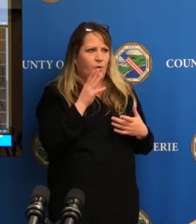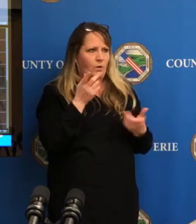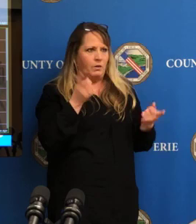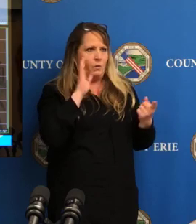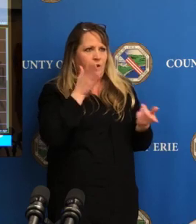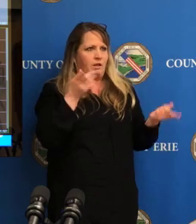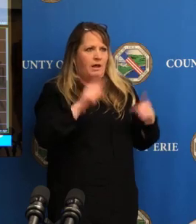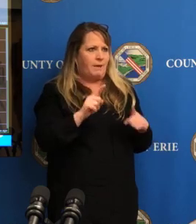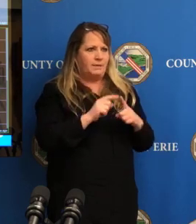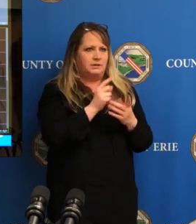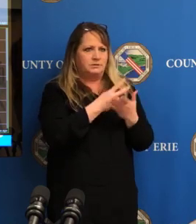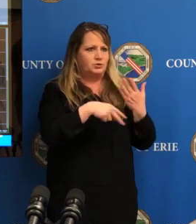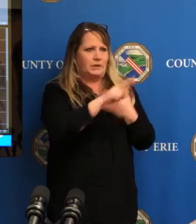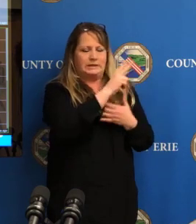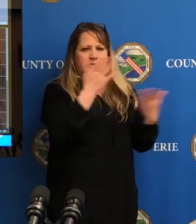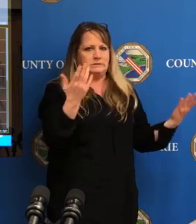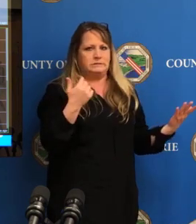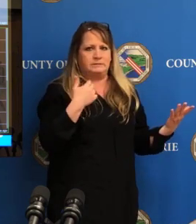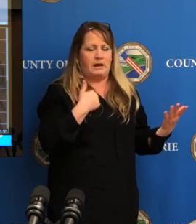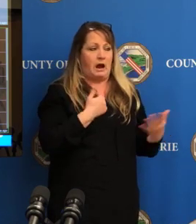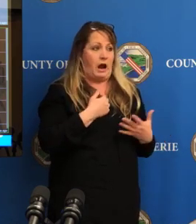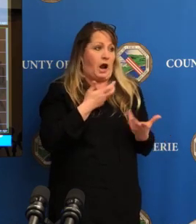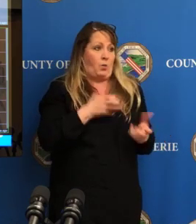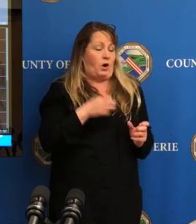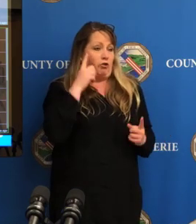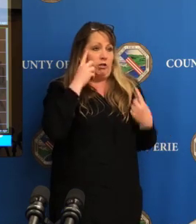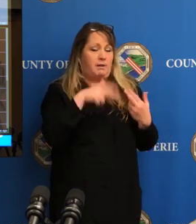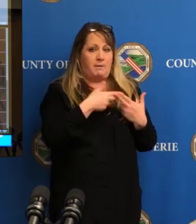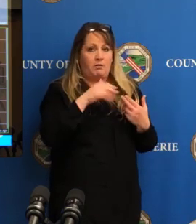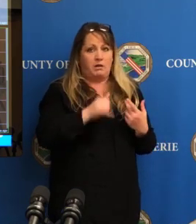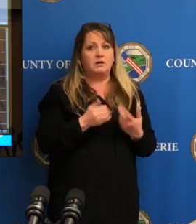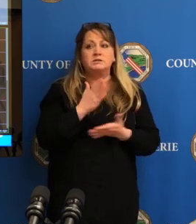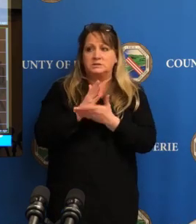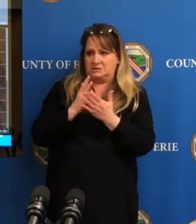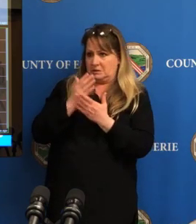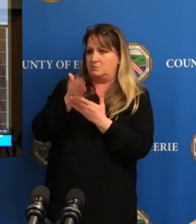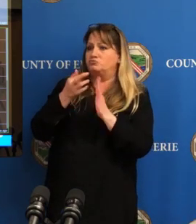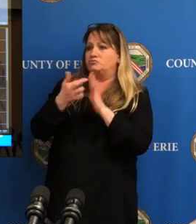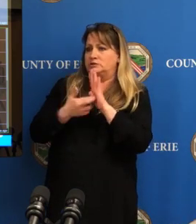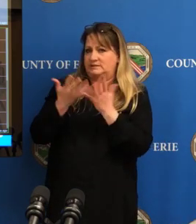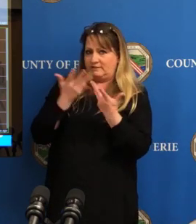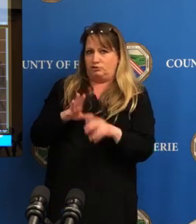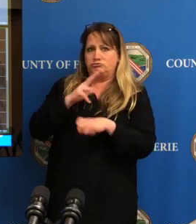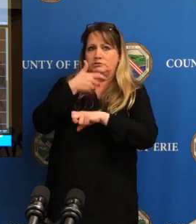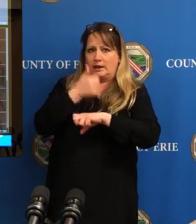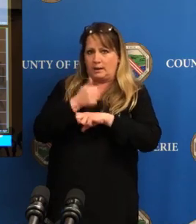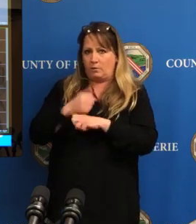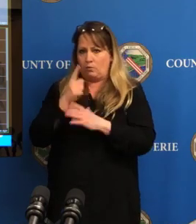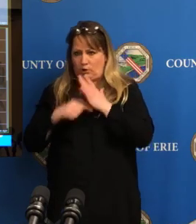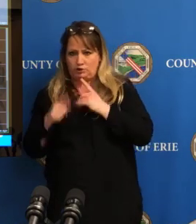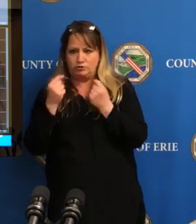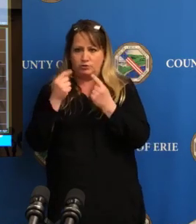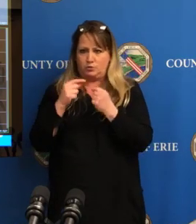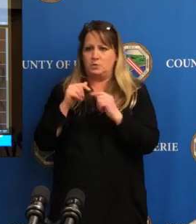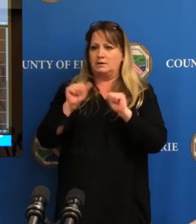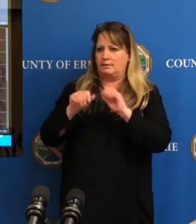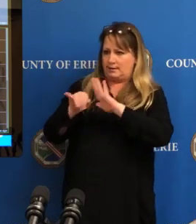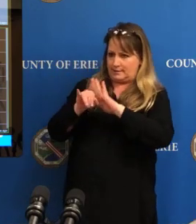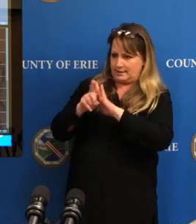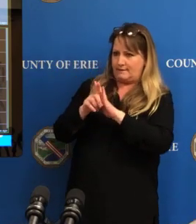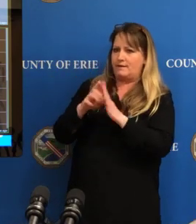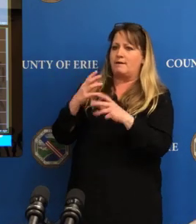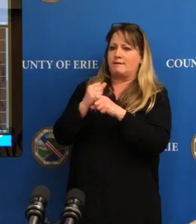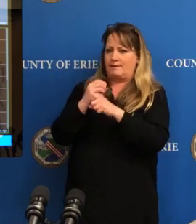now, and I hate to think about it. We've had time to put some protocols in place and to, as I said, was able to identify and